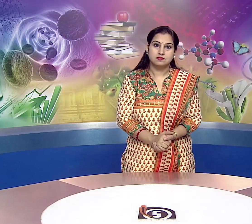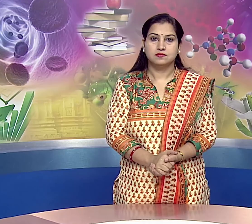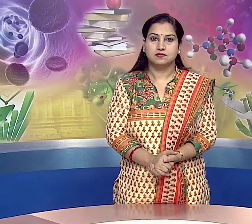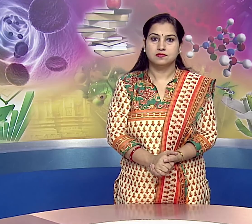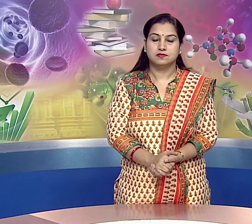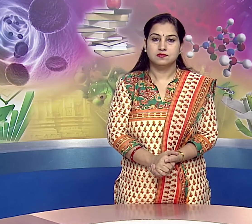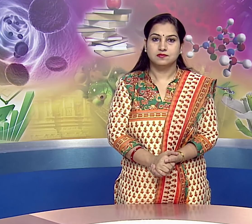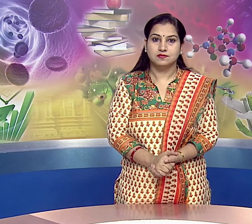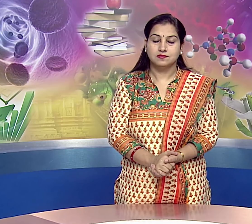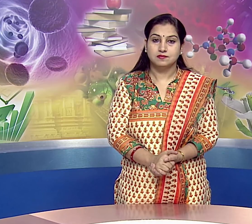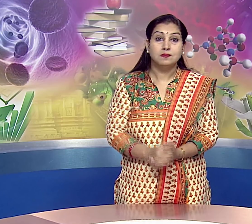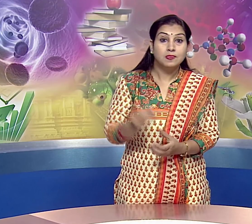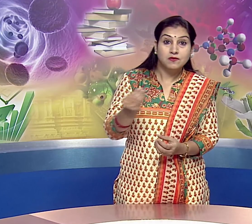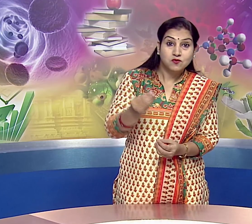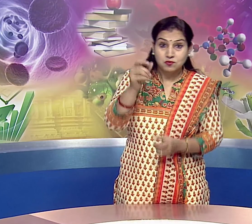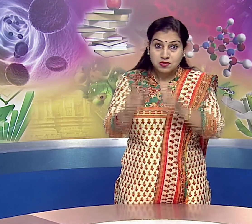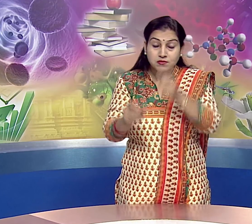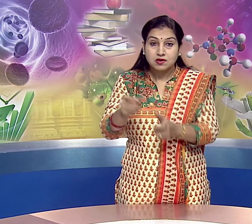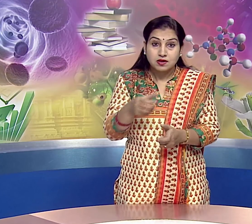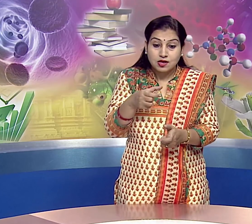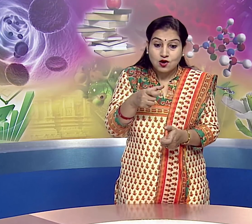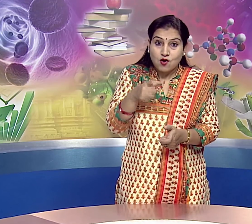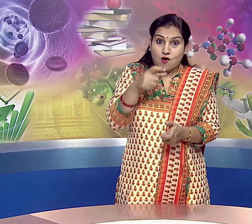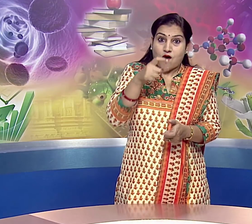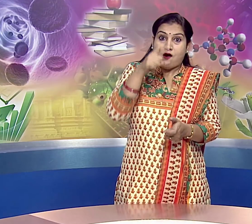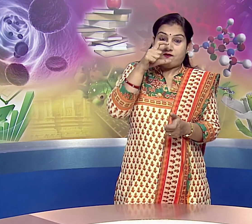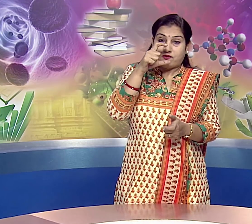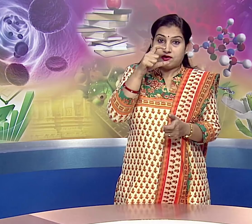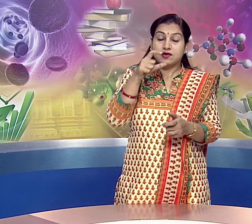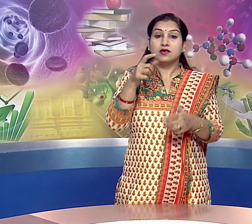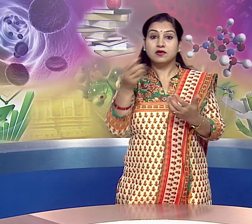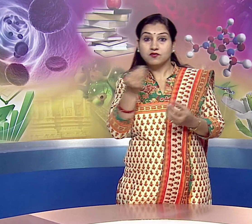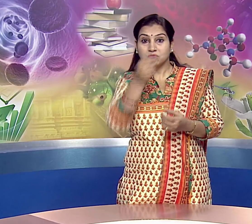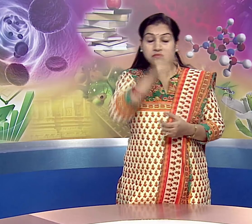The coffee drinkers and tiffin eaters